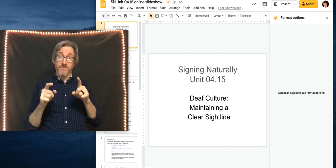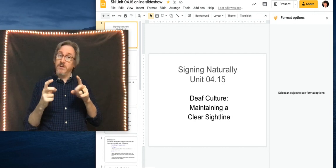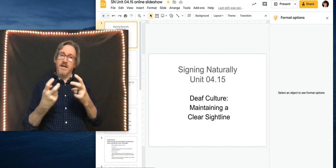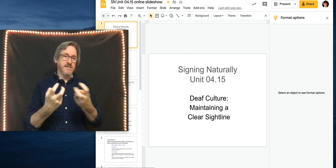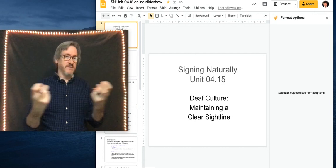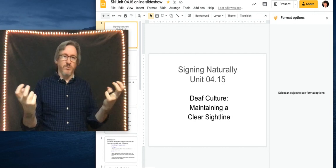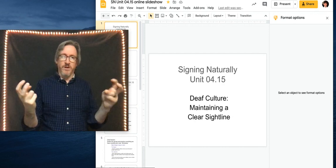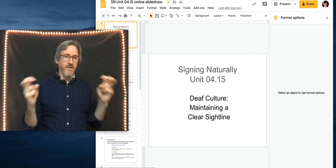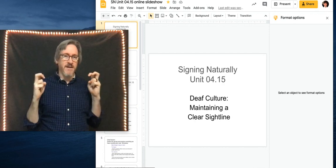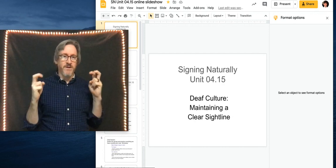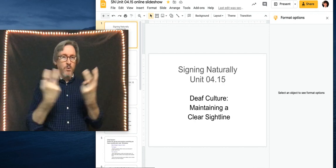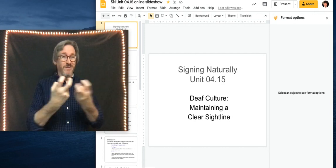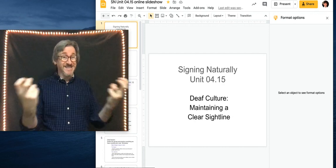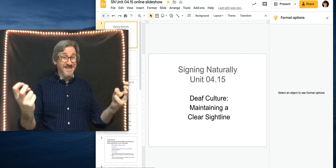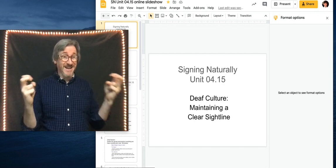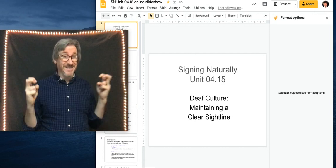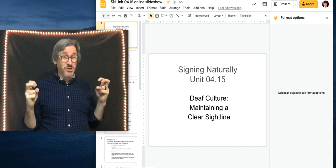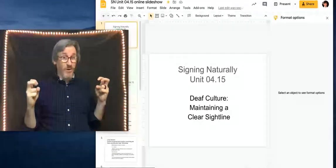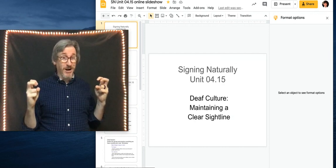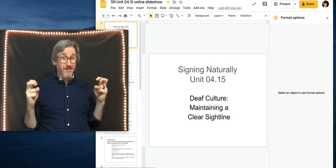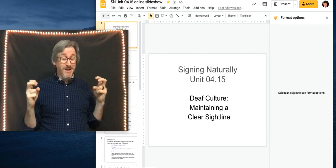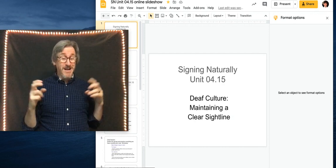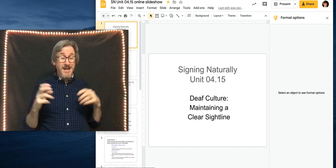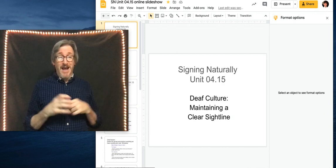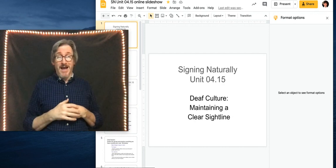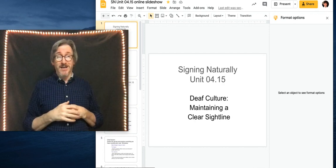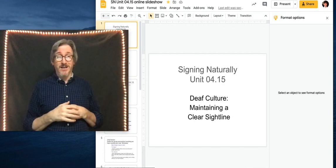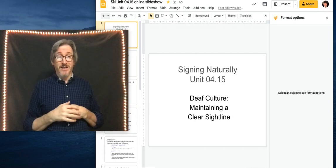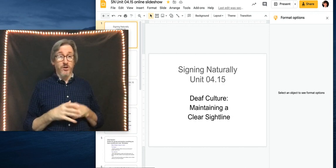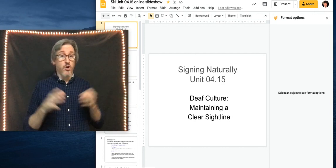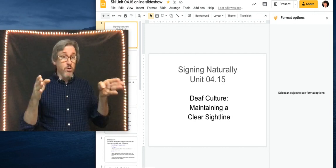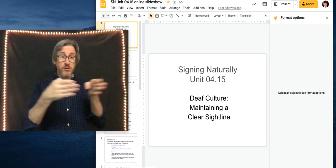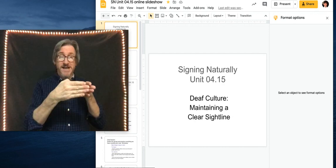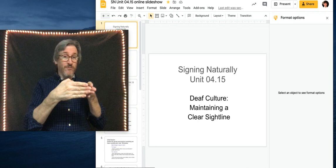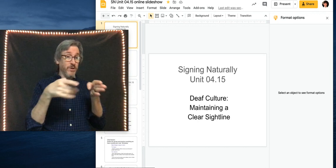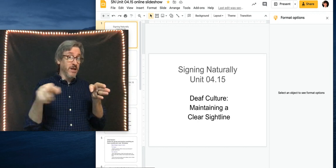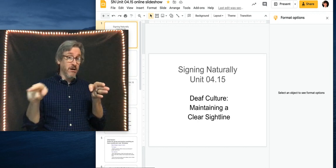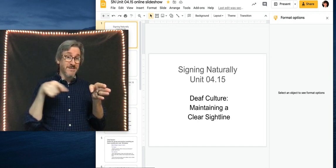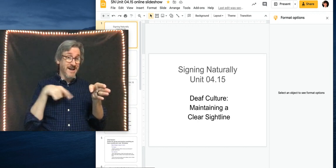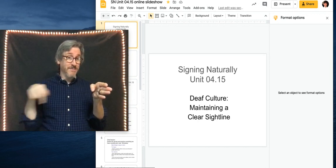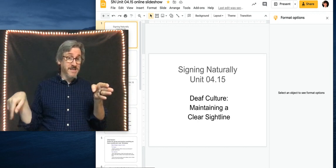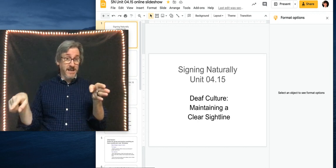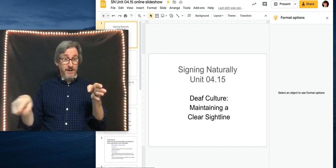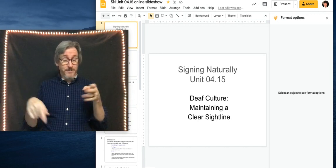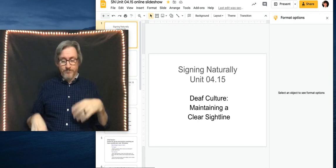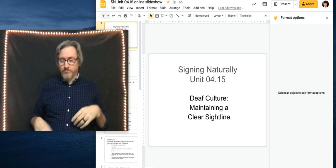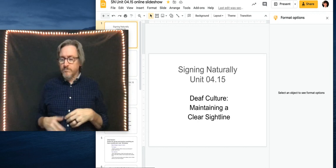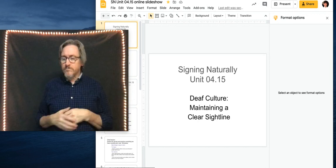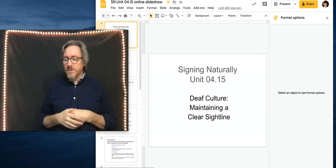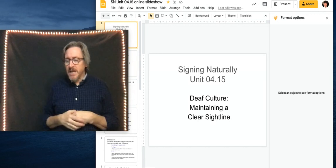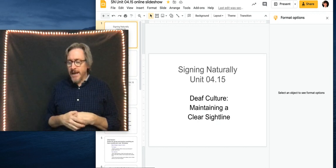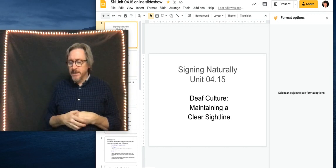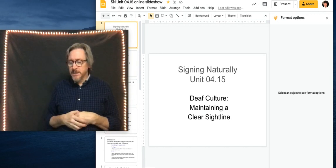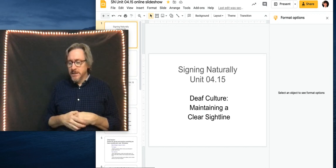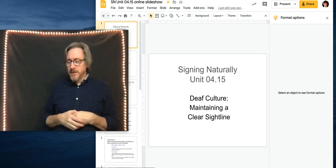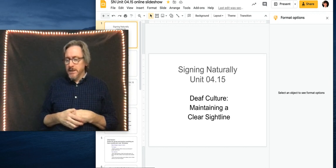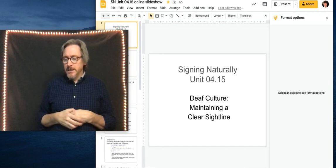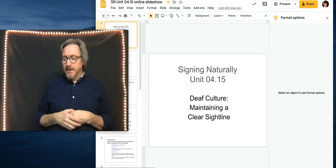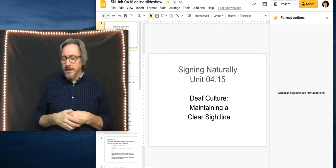we have classes of 25, we have to sit in a square, and the corners have a real hard time seeing.